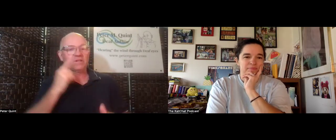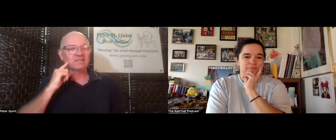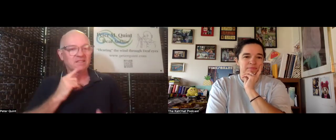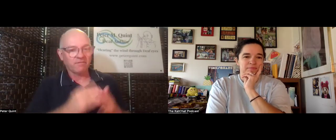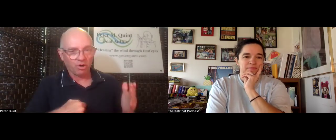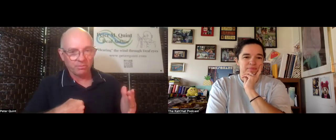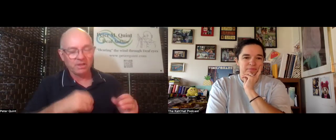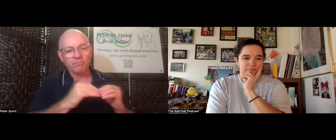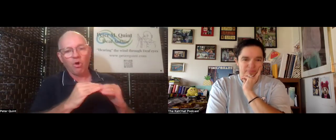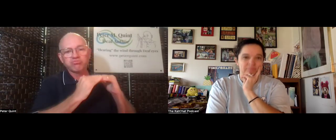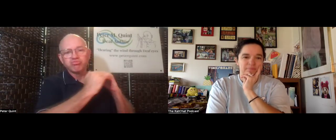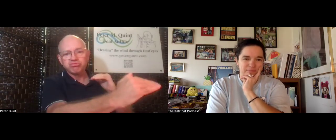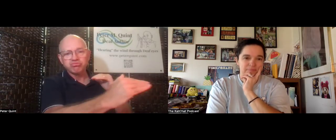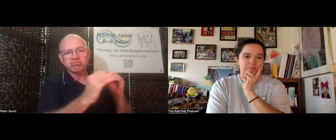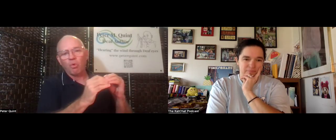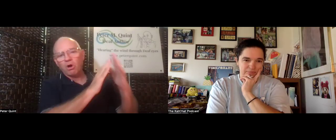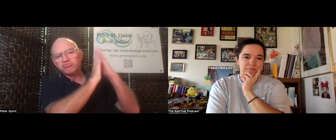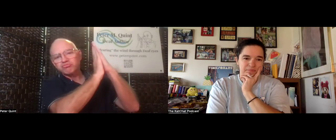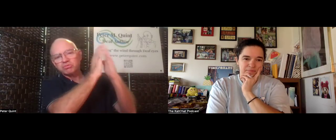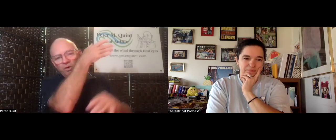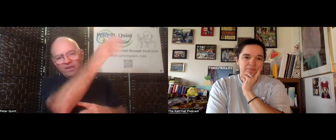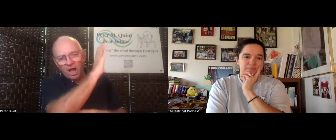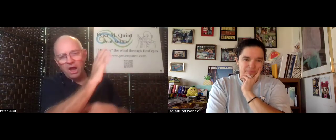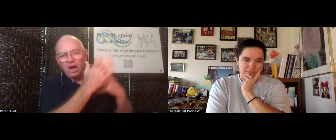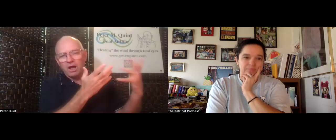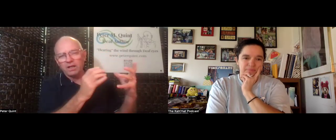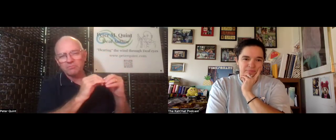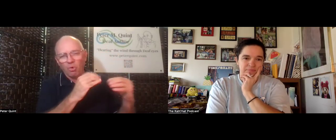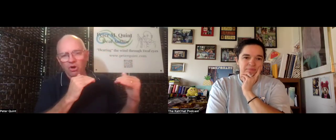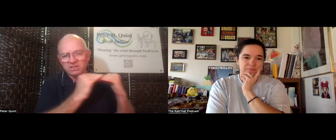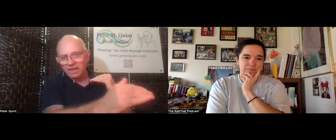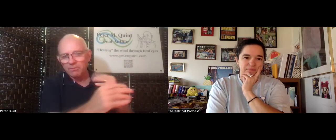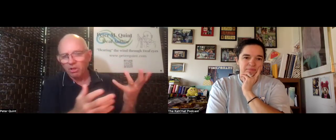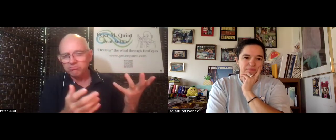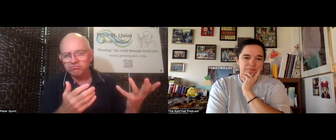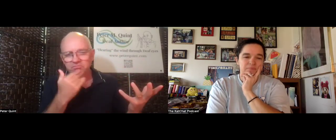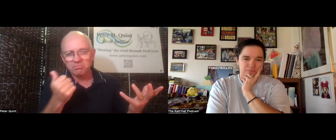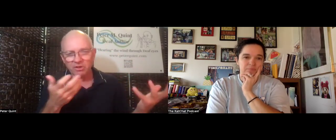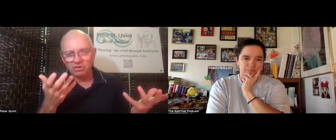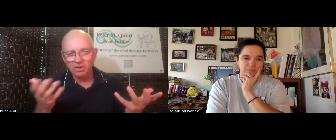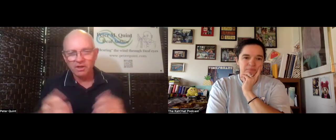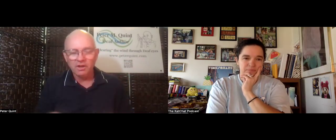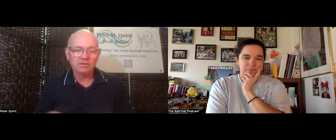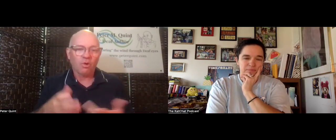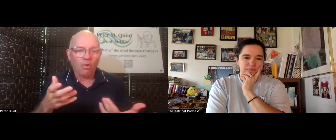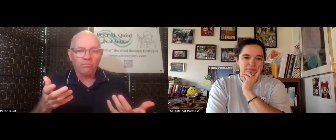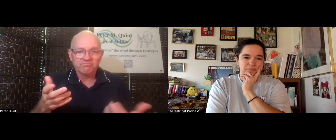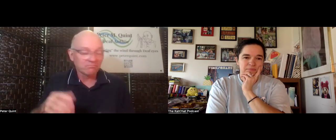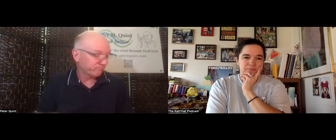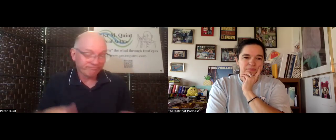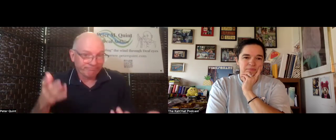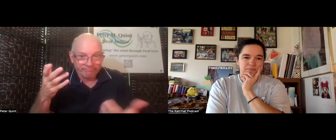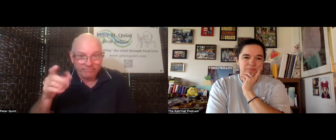he represents that part of me. More with God, more stable, better.